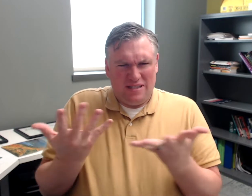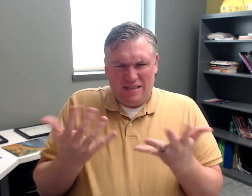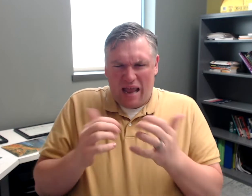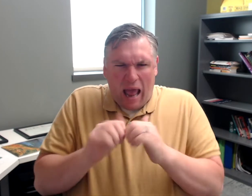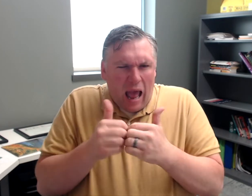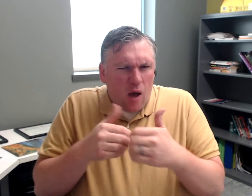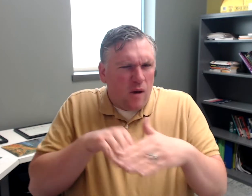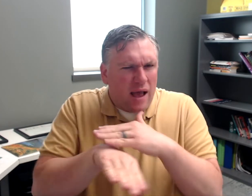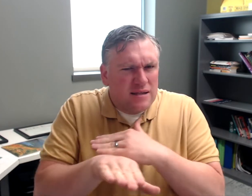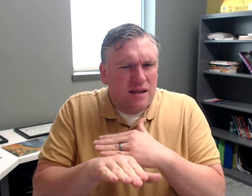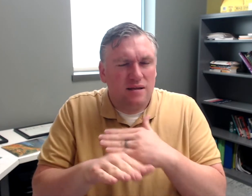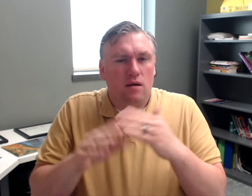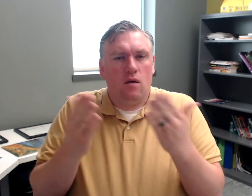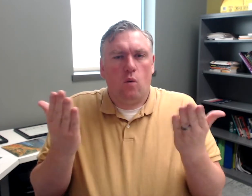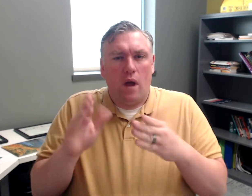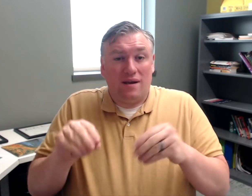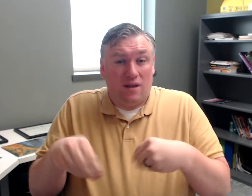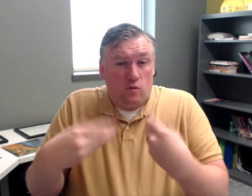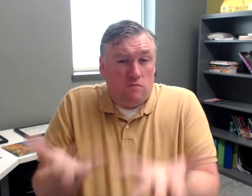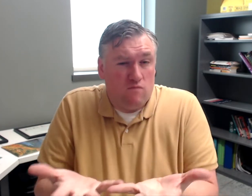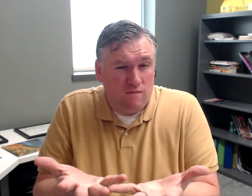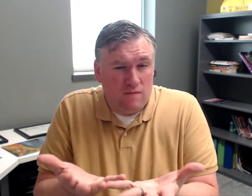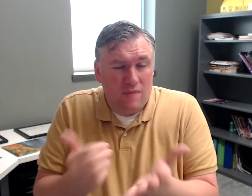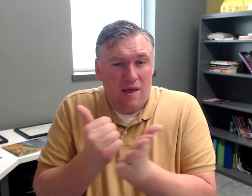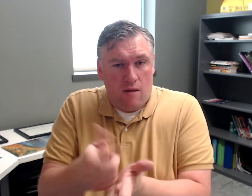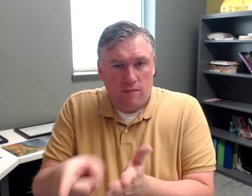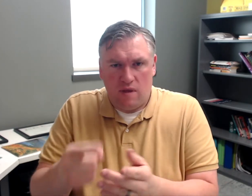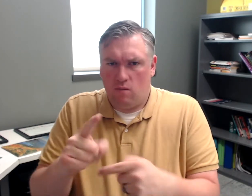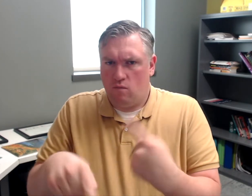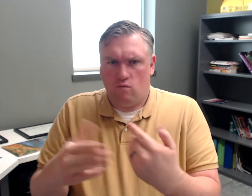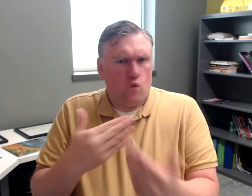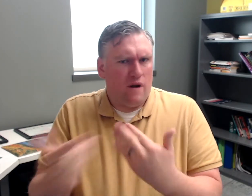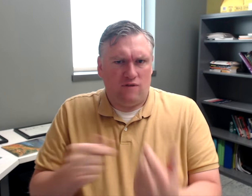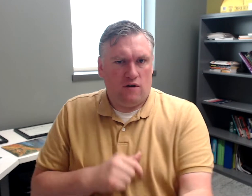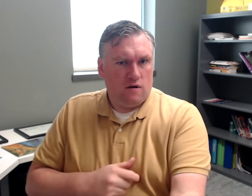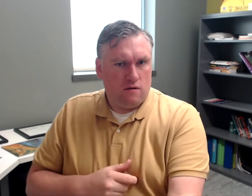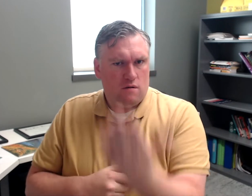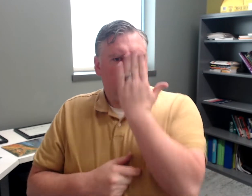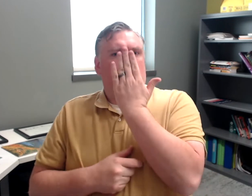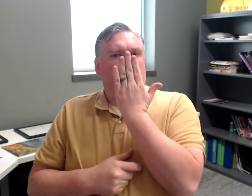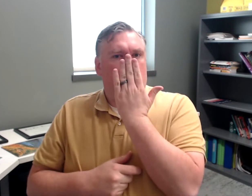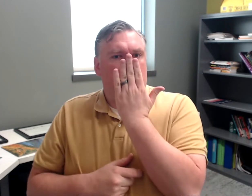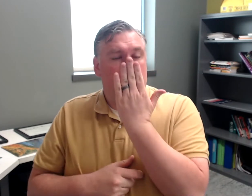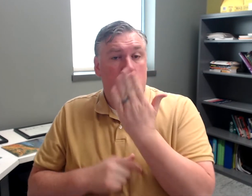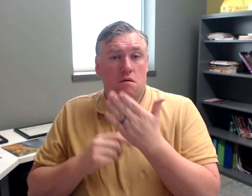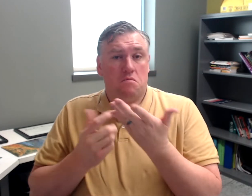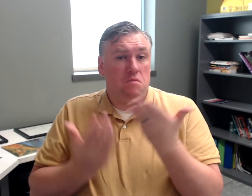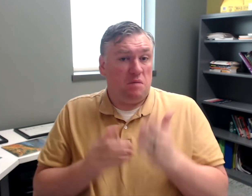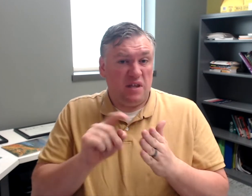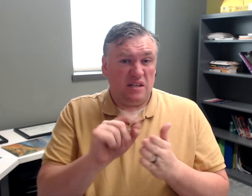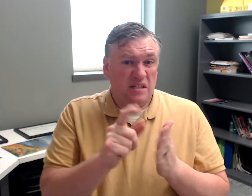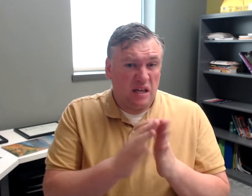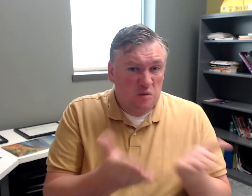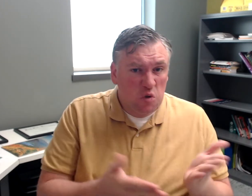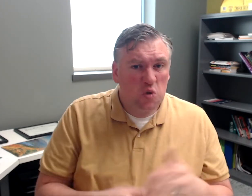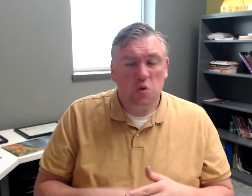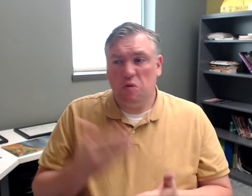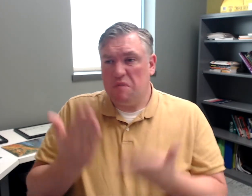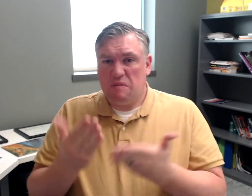that student, we need to figure out what they need. How do we provide access to help them with whatever comes in front of them? That